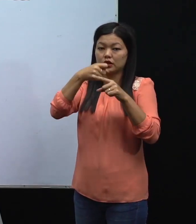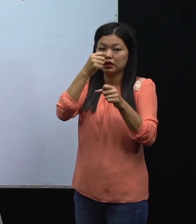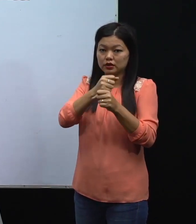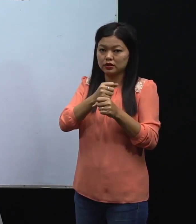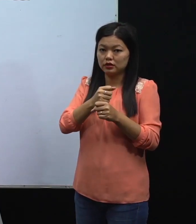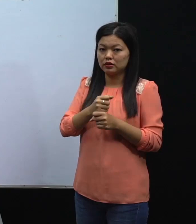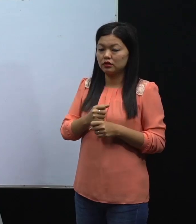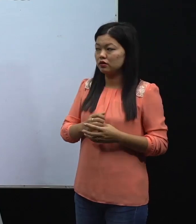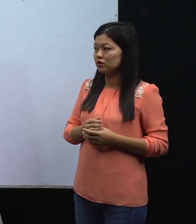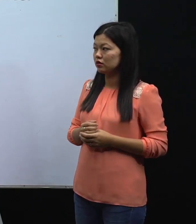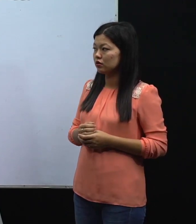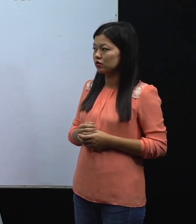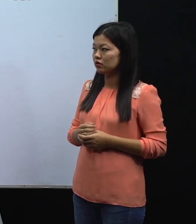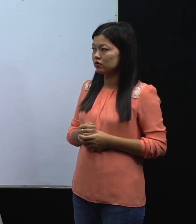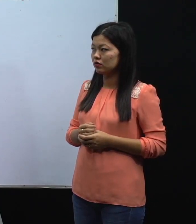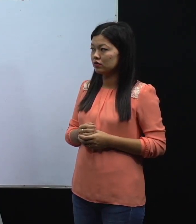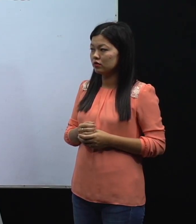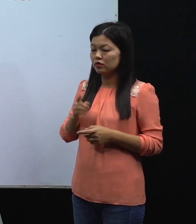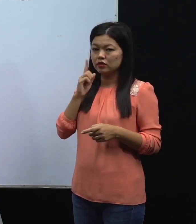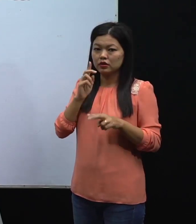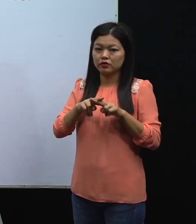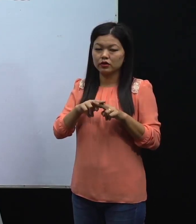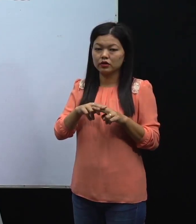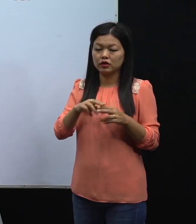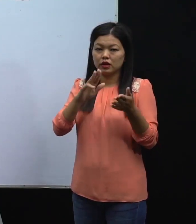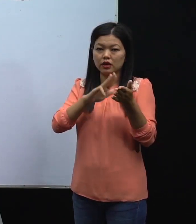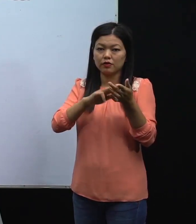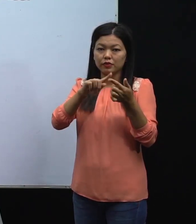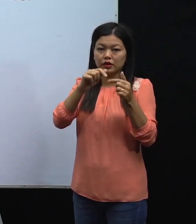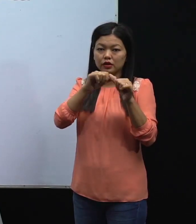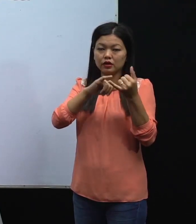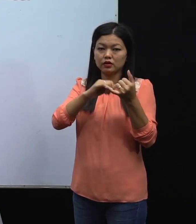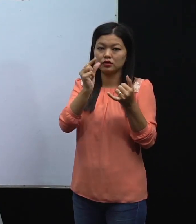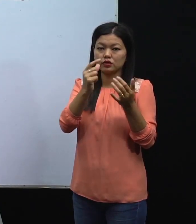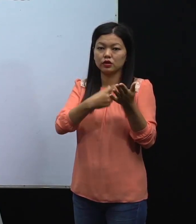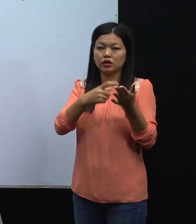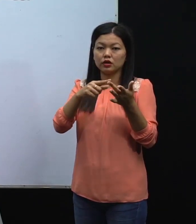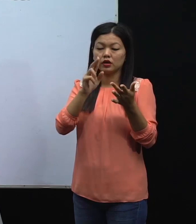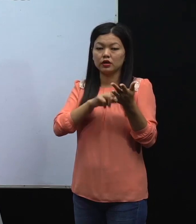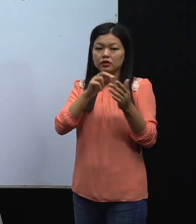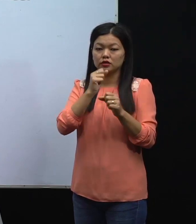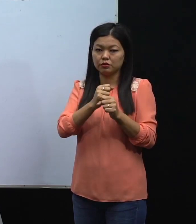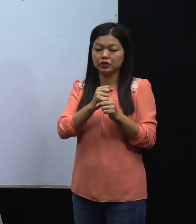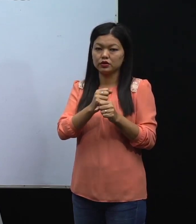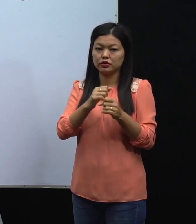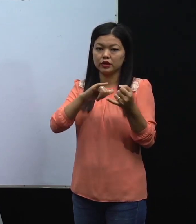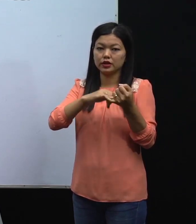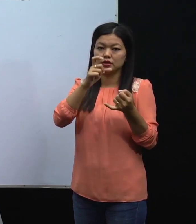there's sometimes in case like if you don't have a measuring weight, okay? So in that case, for the size of an